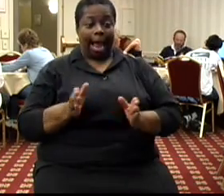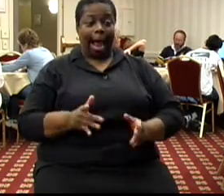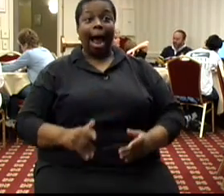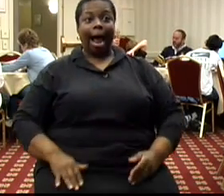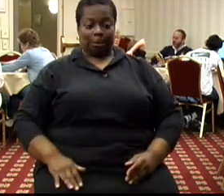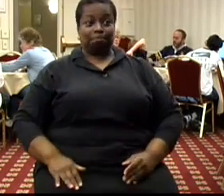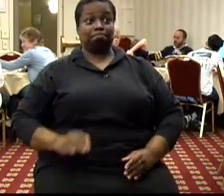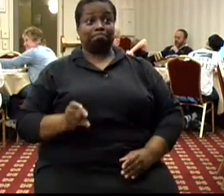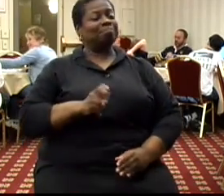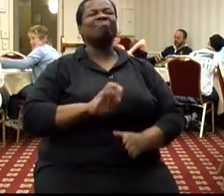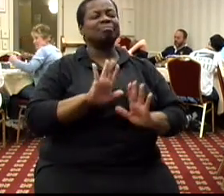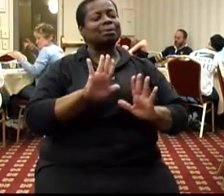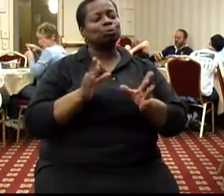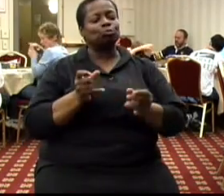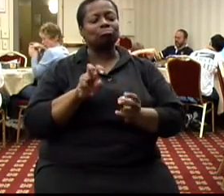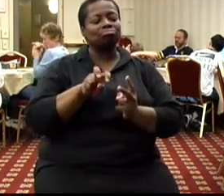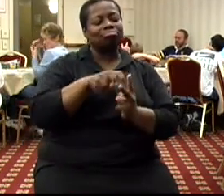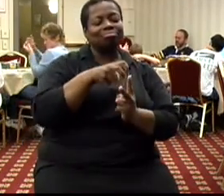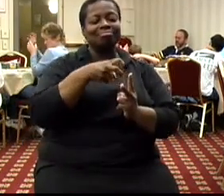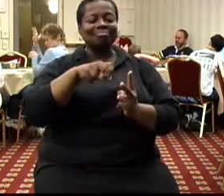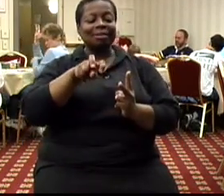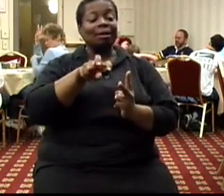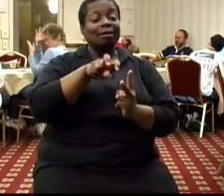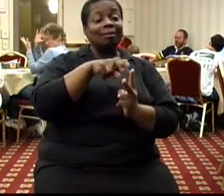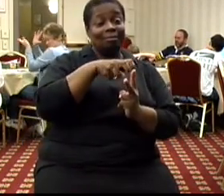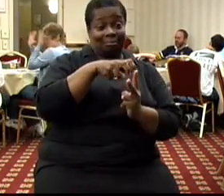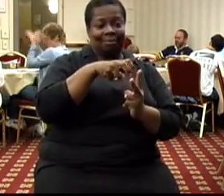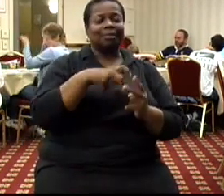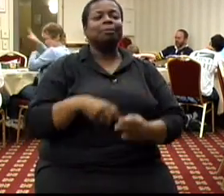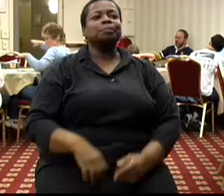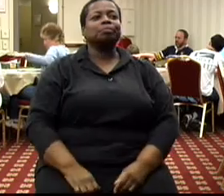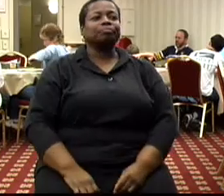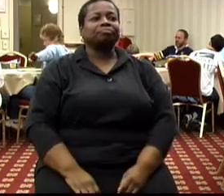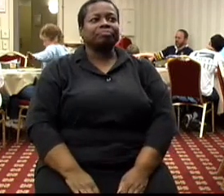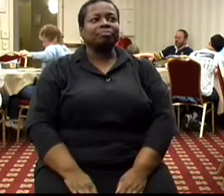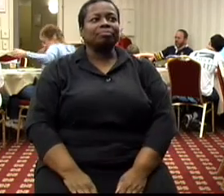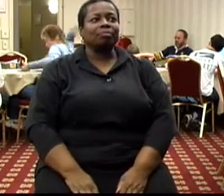You don't want to make it an abrupt pause. You need to be able to move between one and the other very readily.